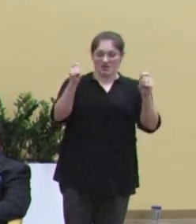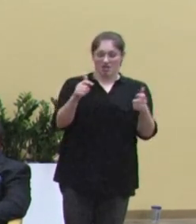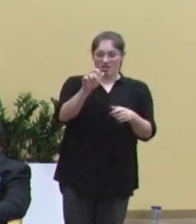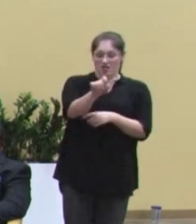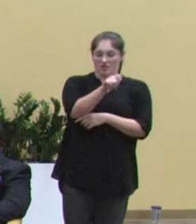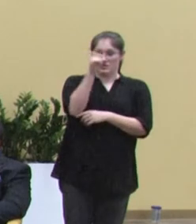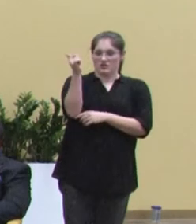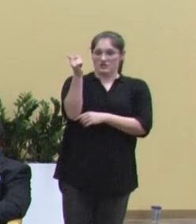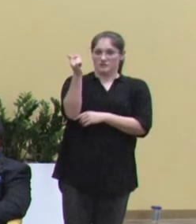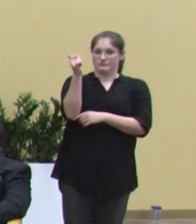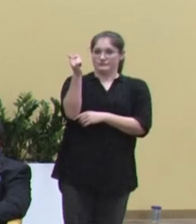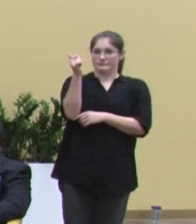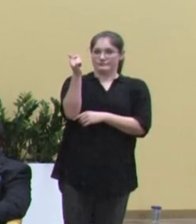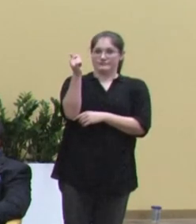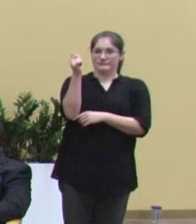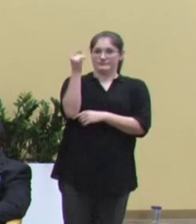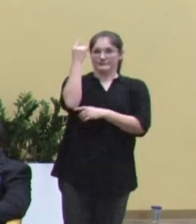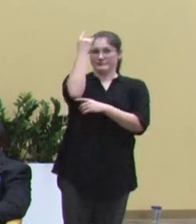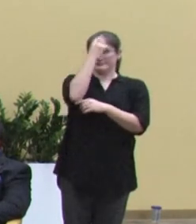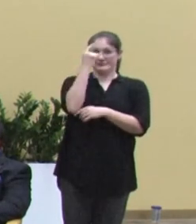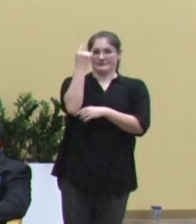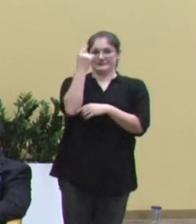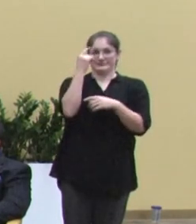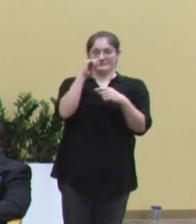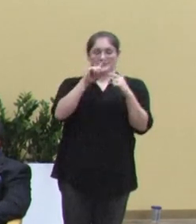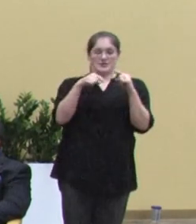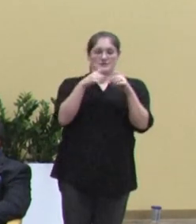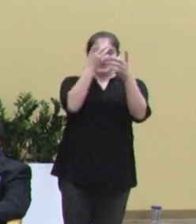we might think about President Obama,